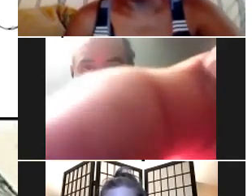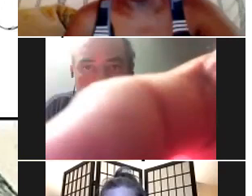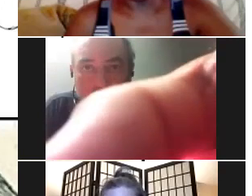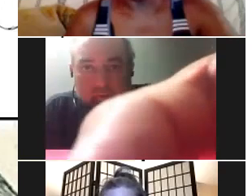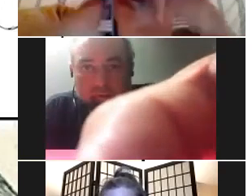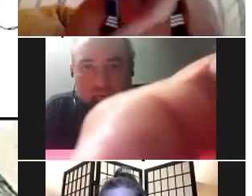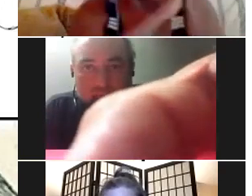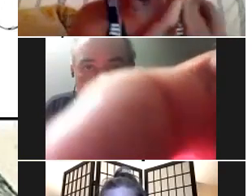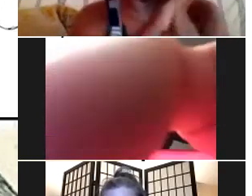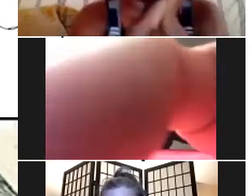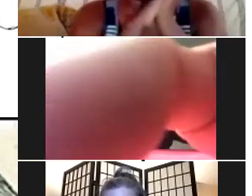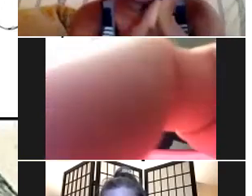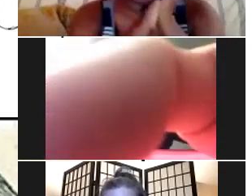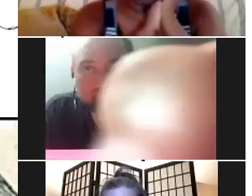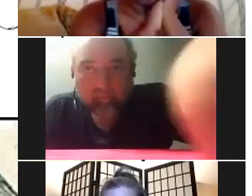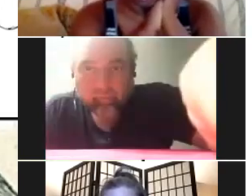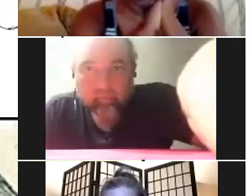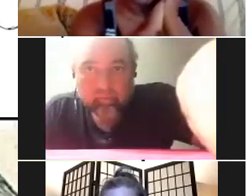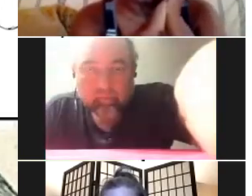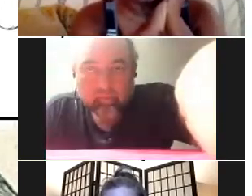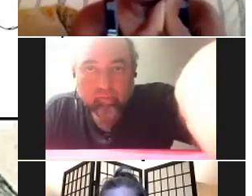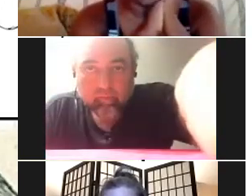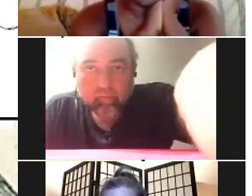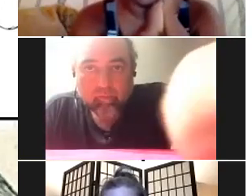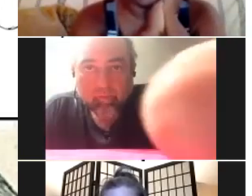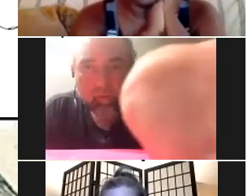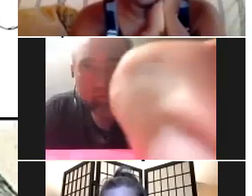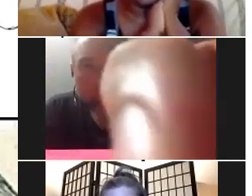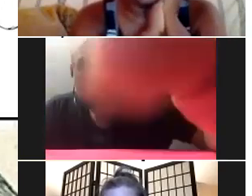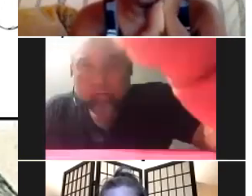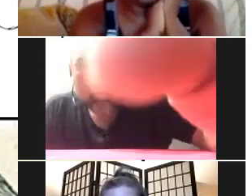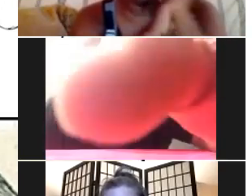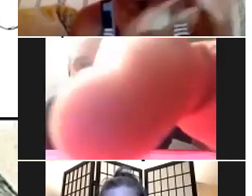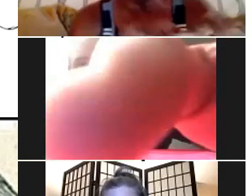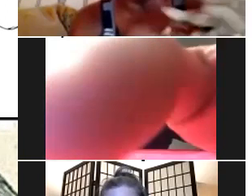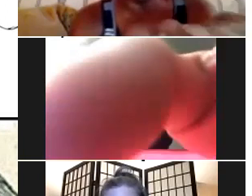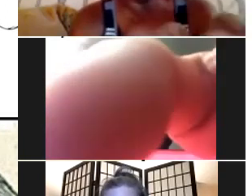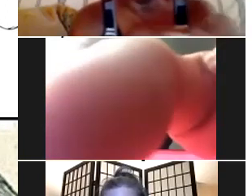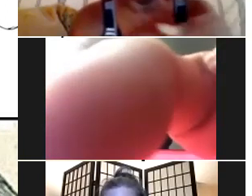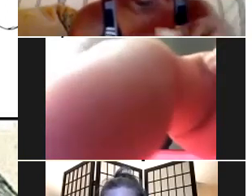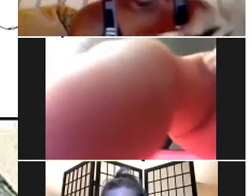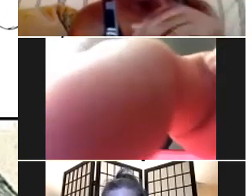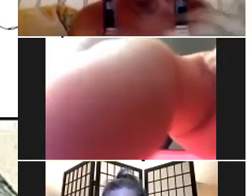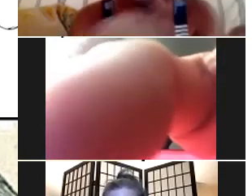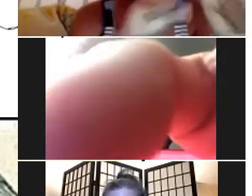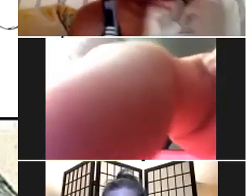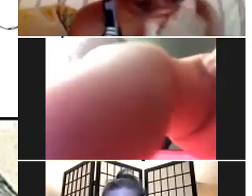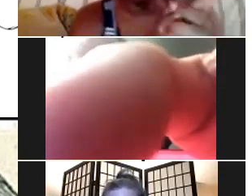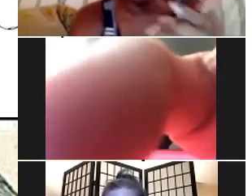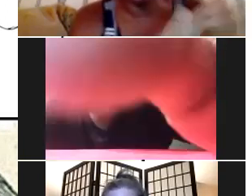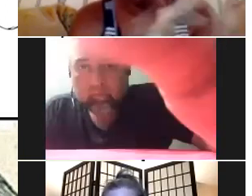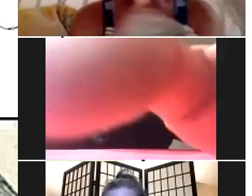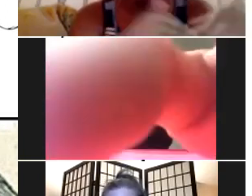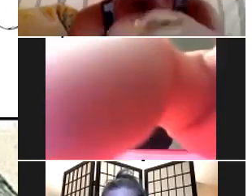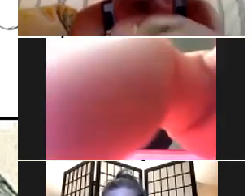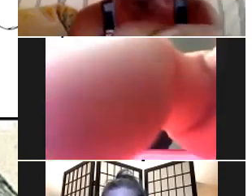Okay, first, I want to start with a little bit of the history, not the full history,